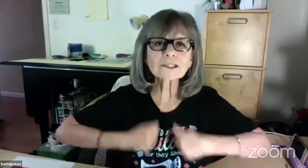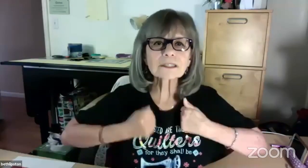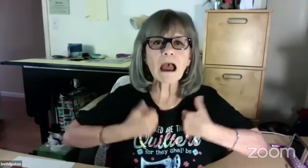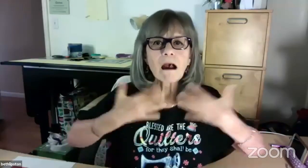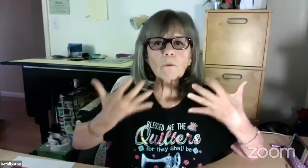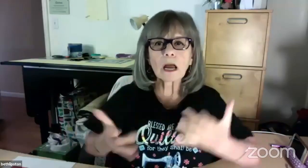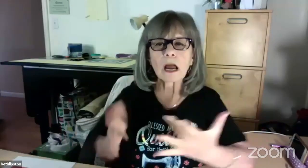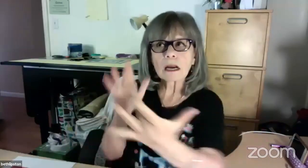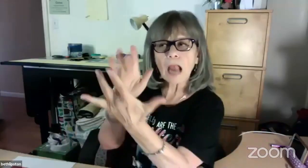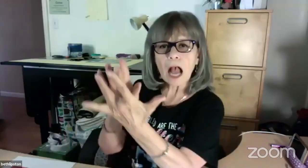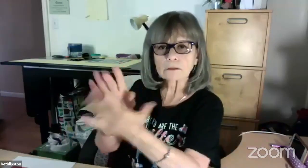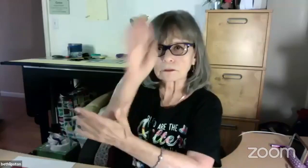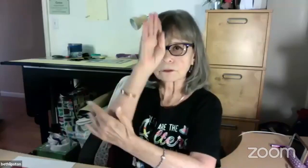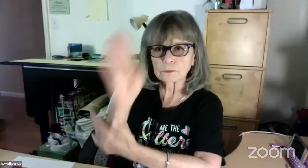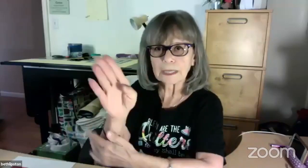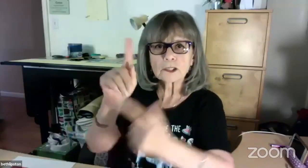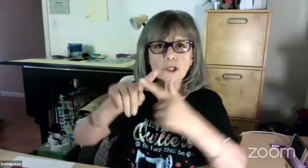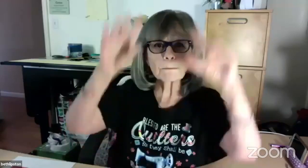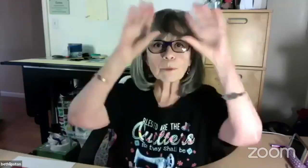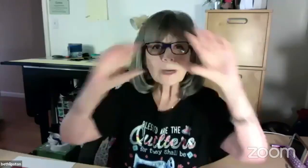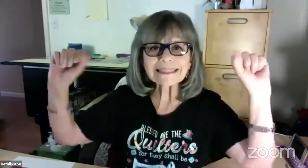but there is no email address in case I wanted to